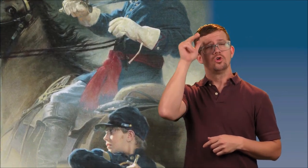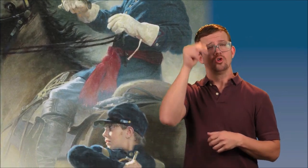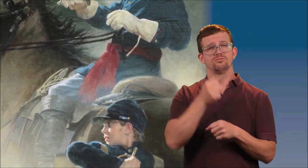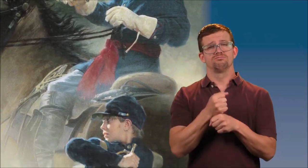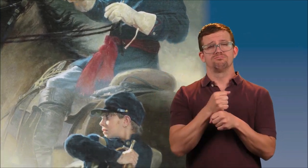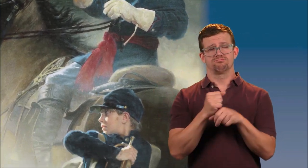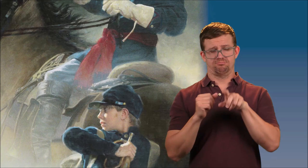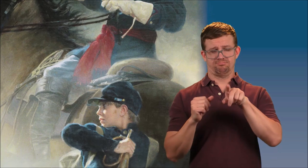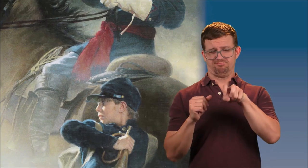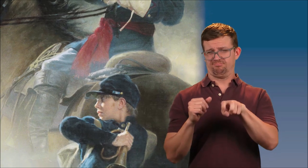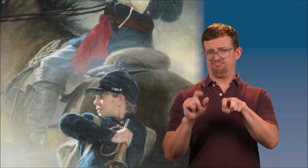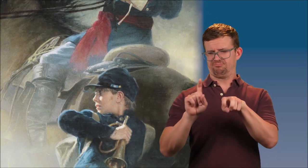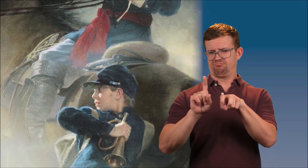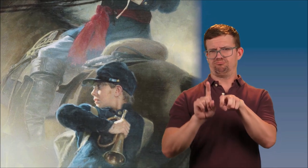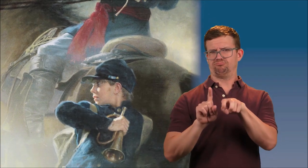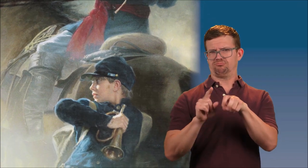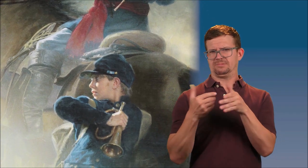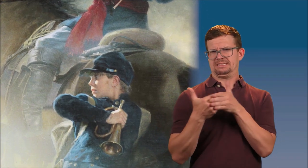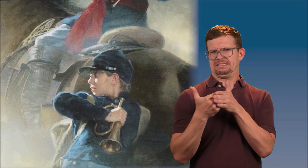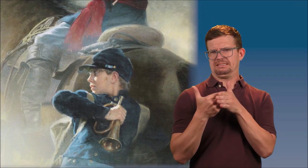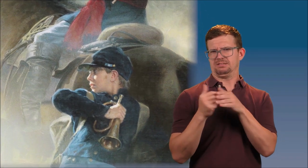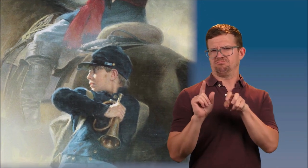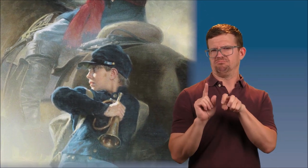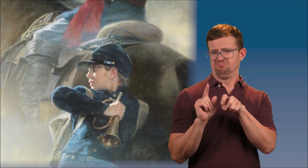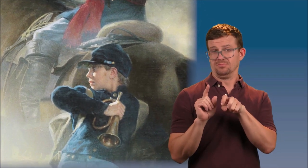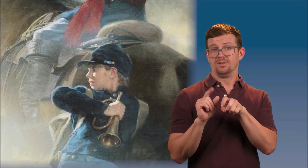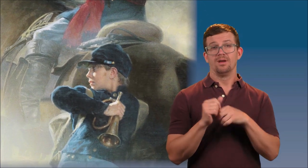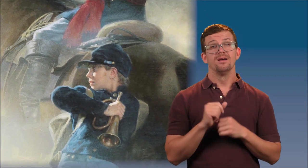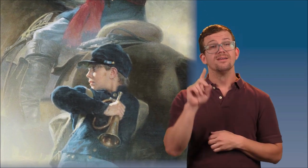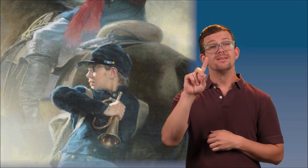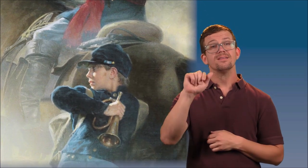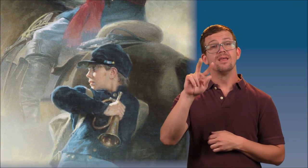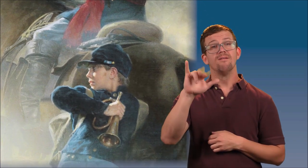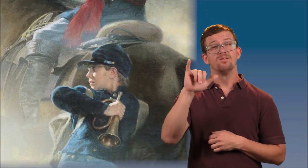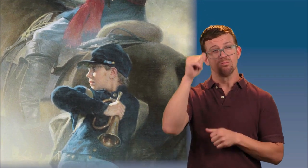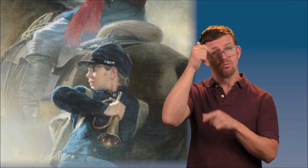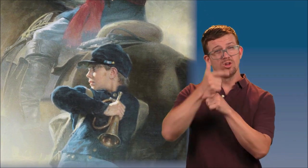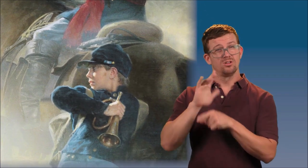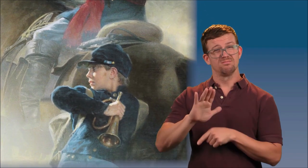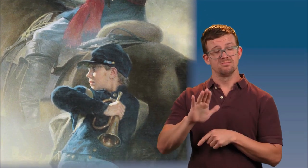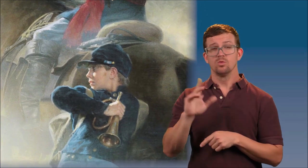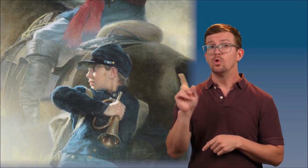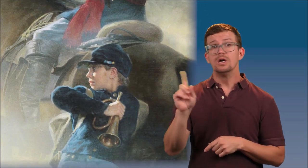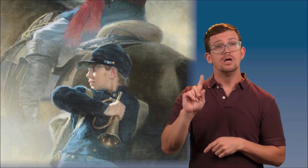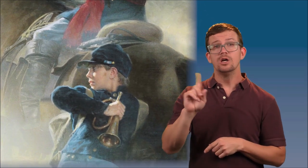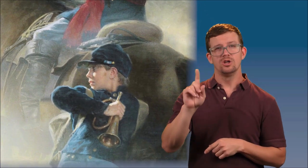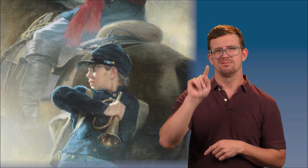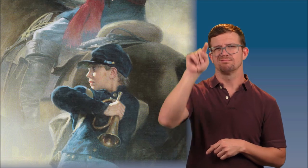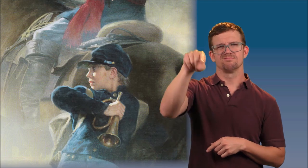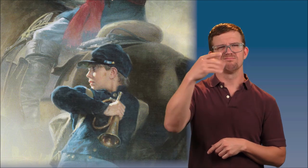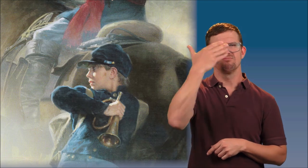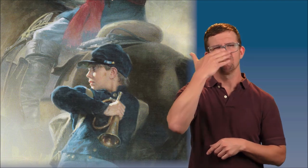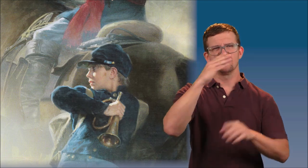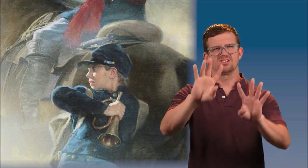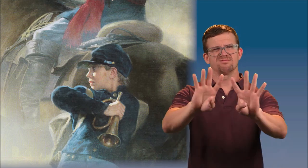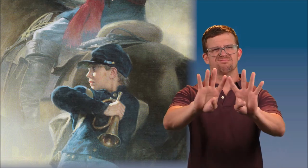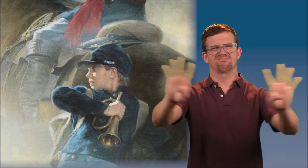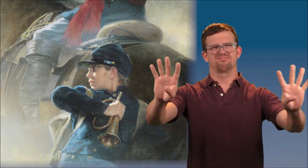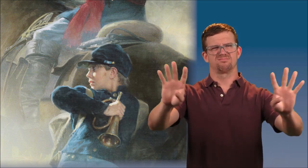Gabe stood next to Lancer at his post, bugle in hand. Davy waited in the front line,